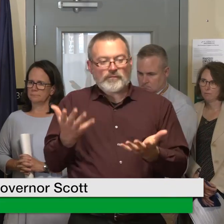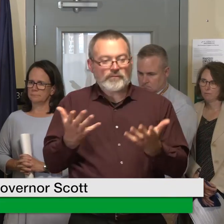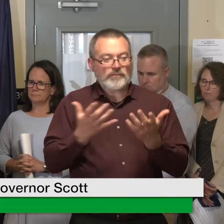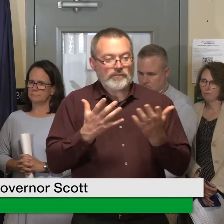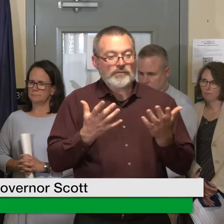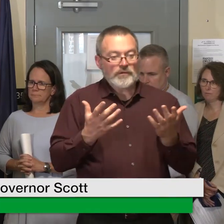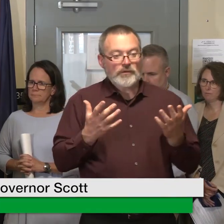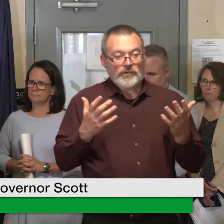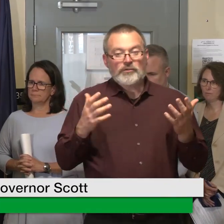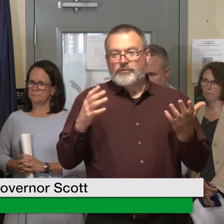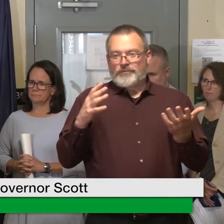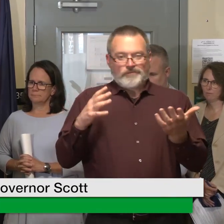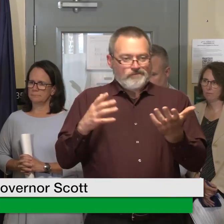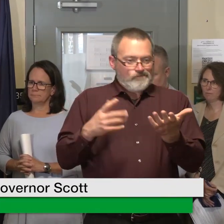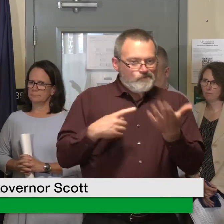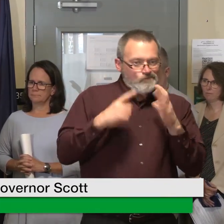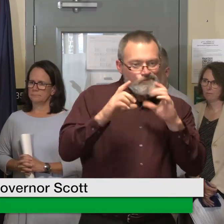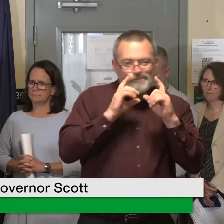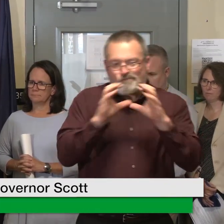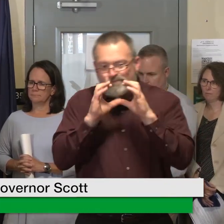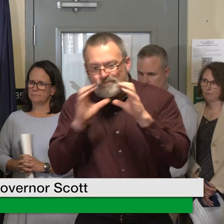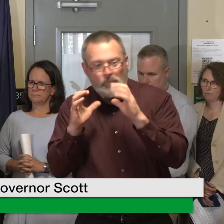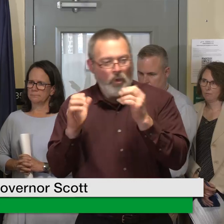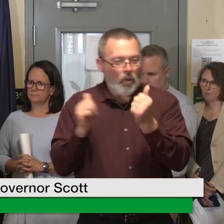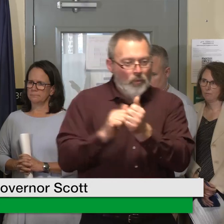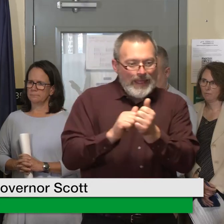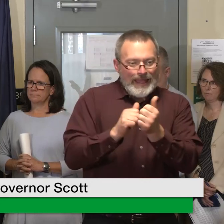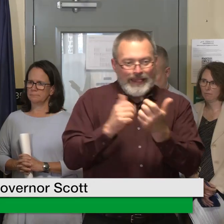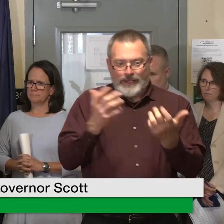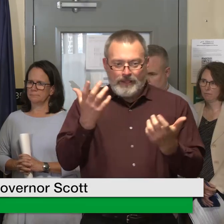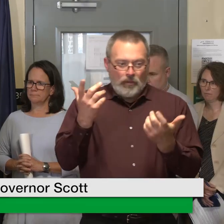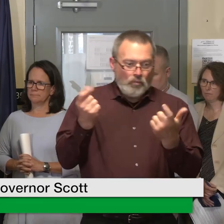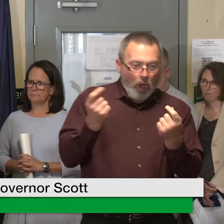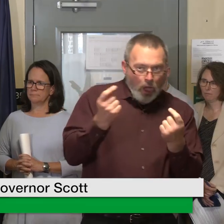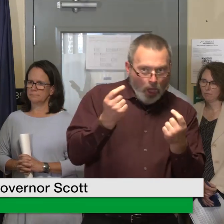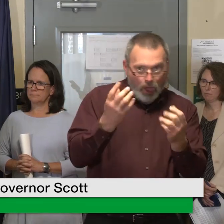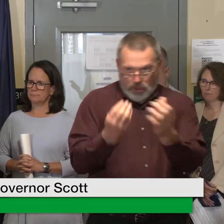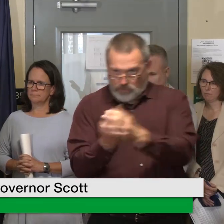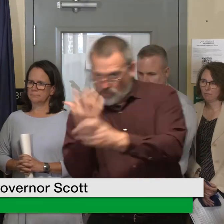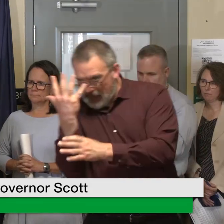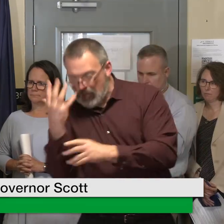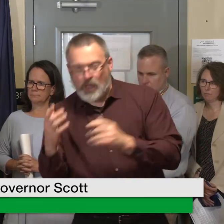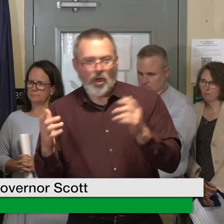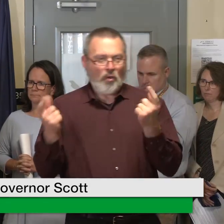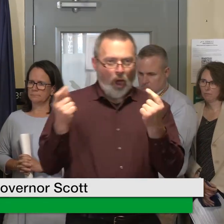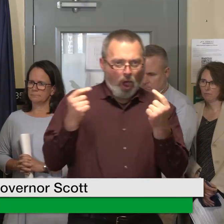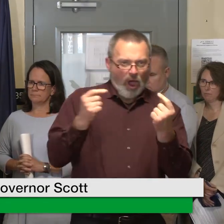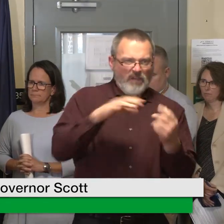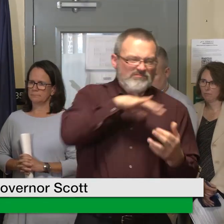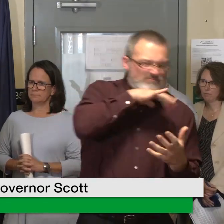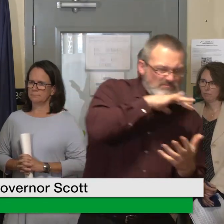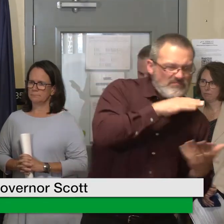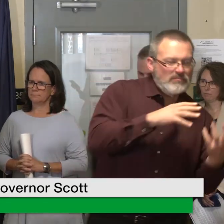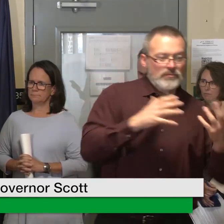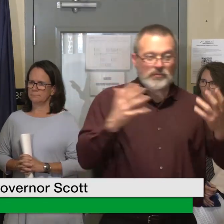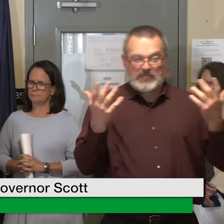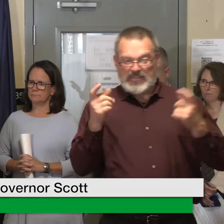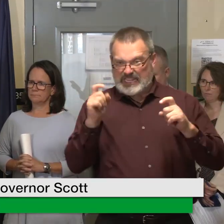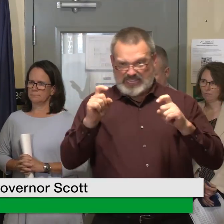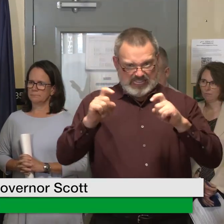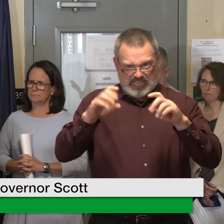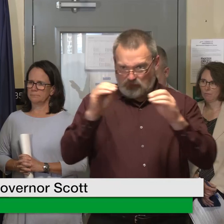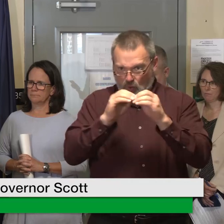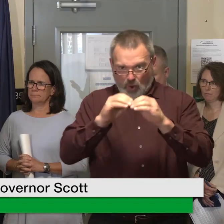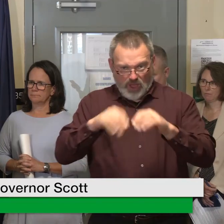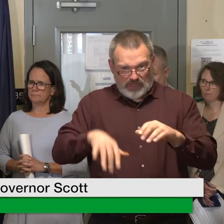about, contamination or the crop. And like last year, if we need to get to the point where we need to do more soil testing and seeing if the crops